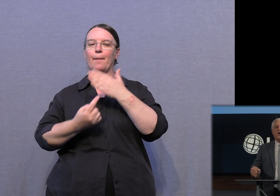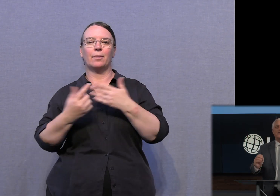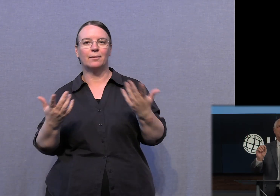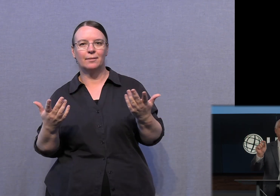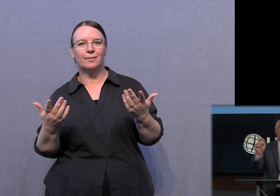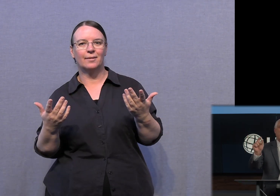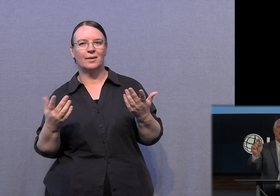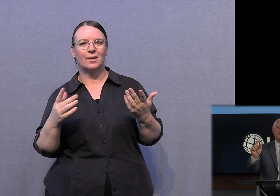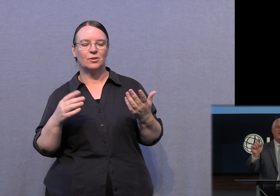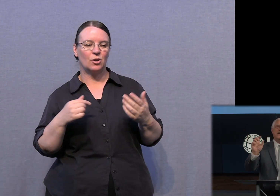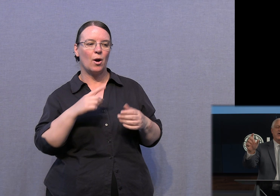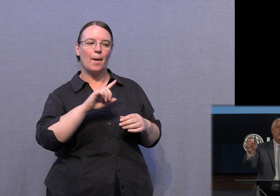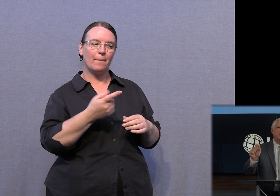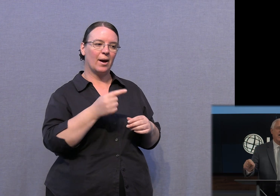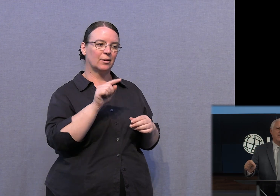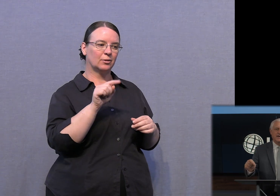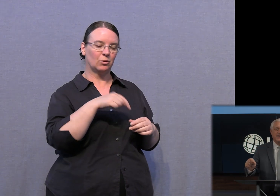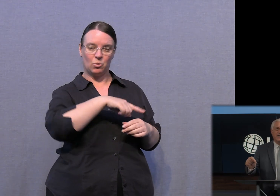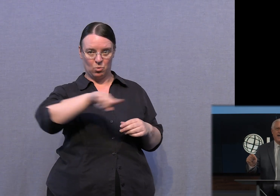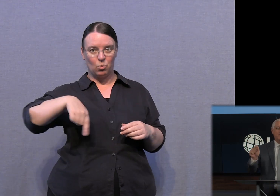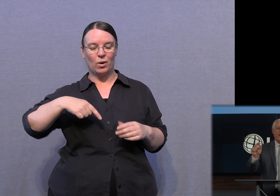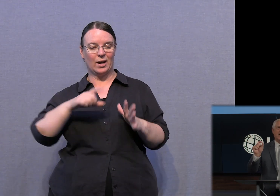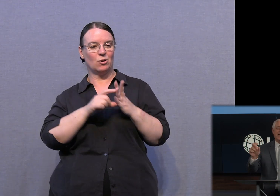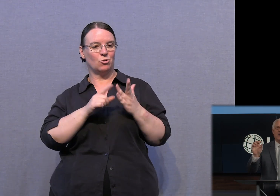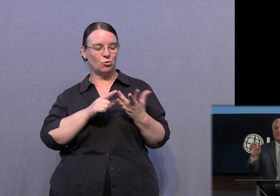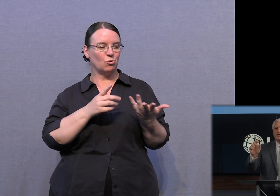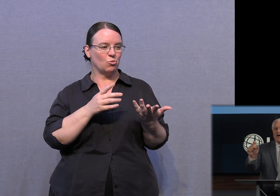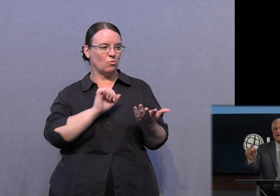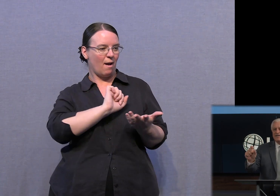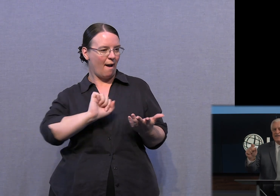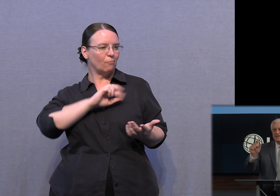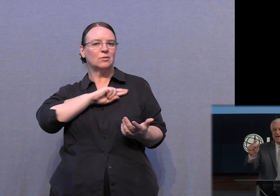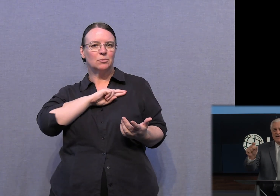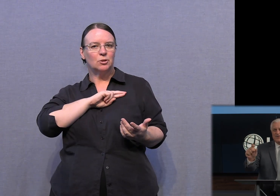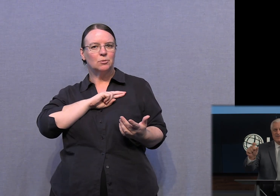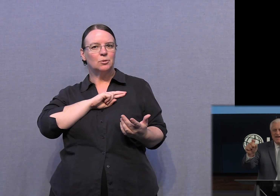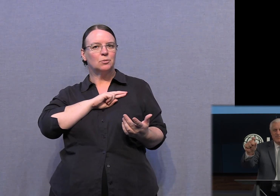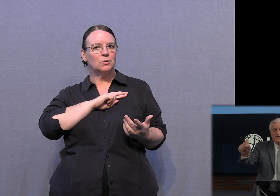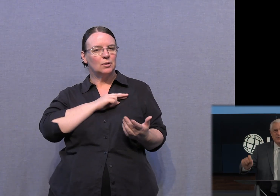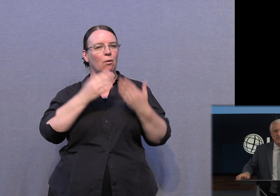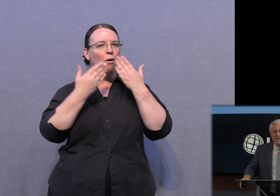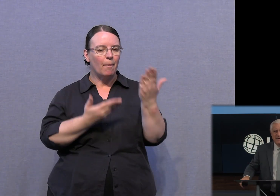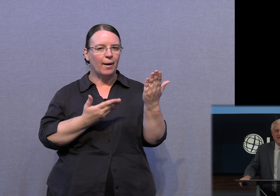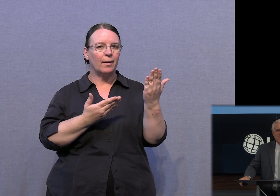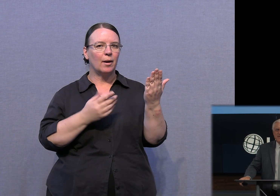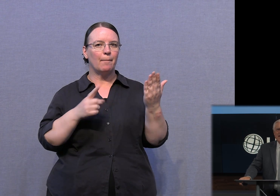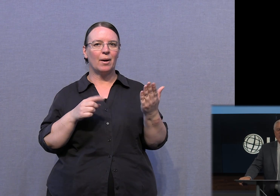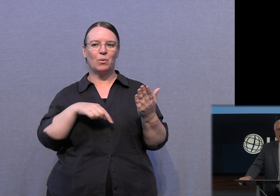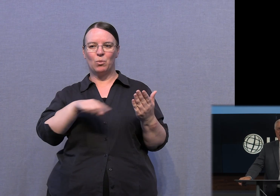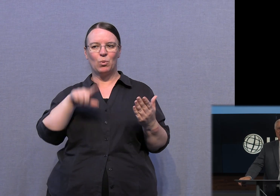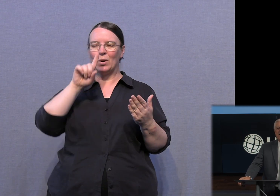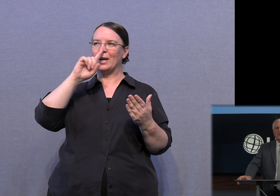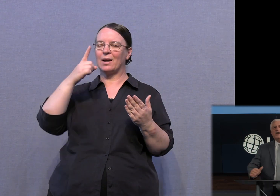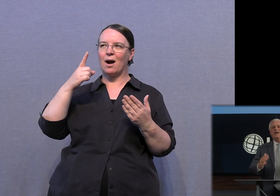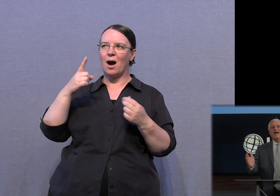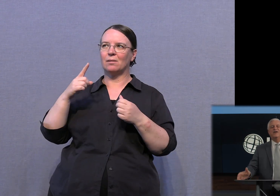our part, there's no way we can know who's coming and plan a careful strategy tailored to that person's need. But that's